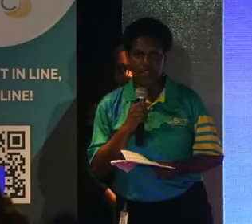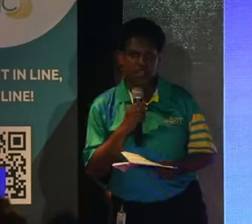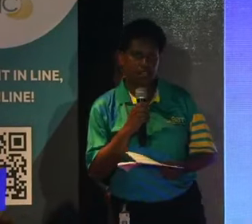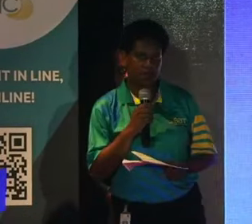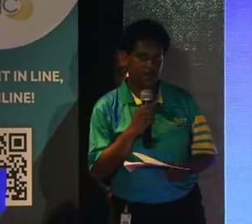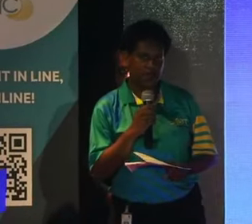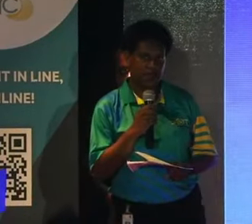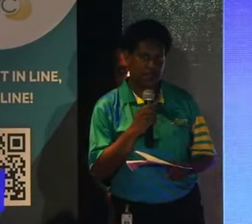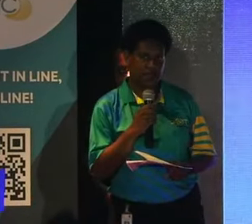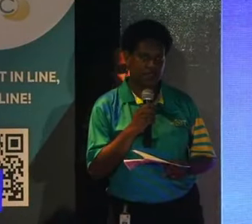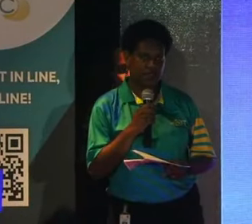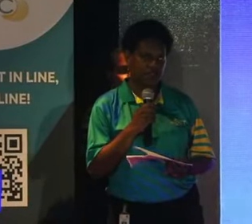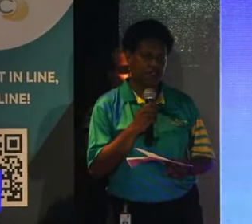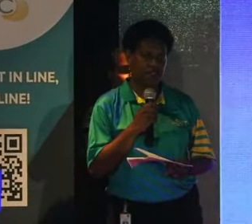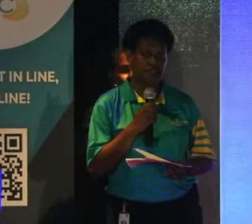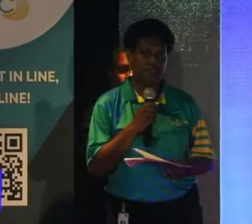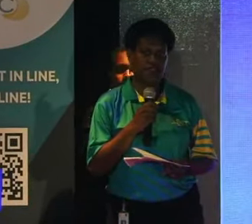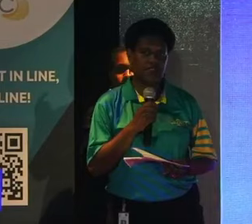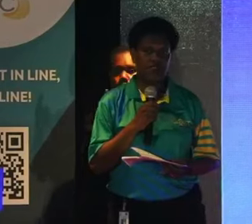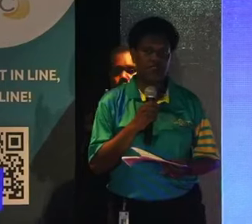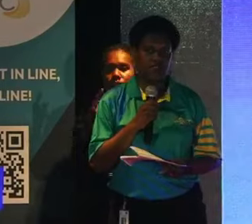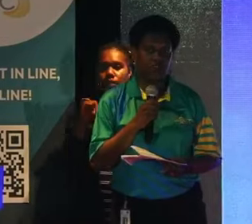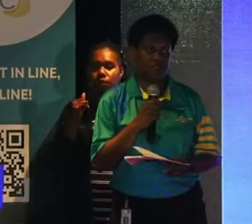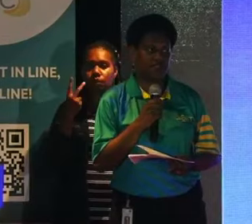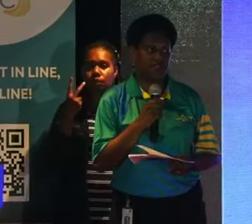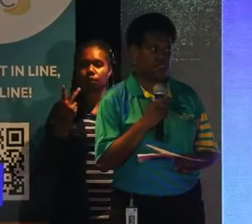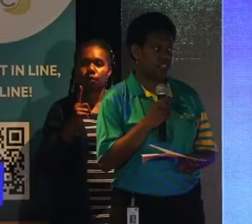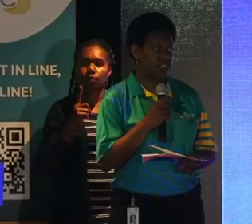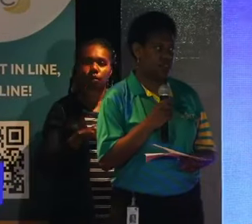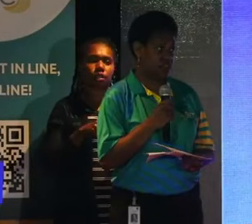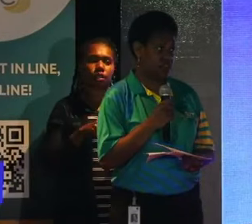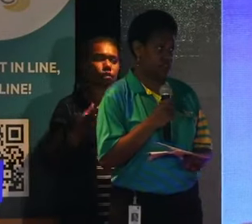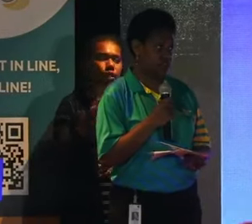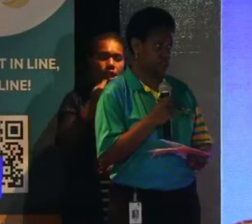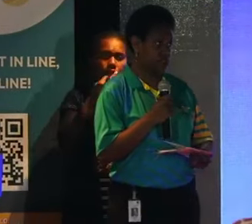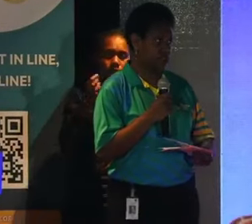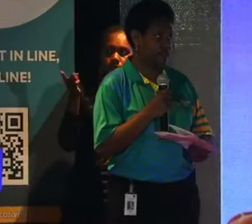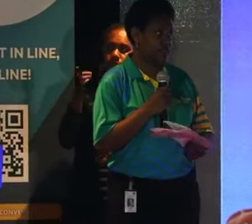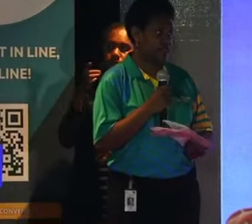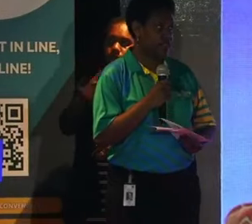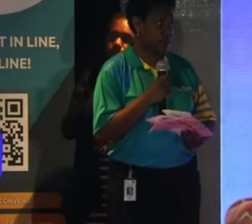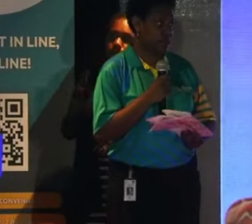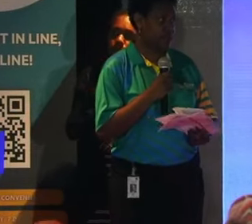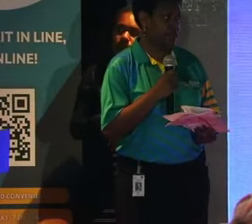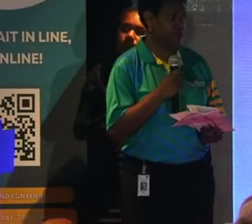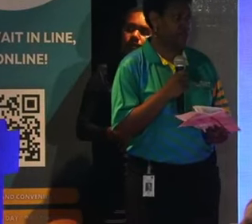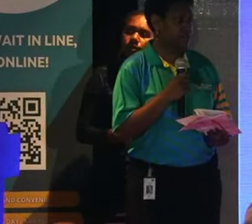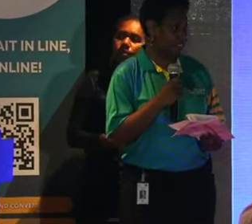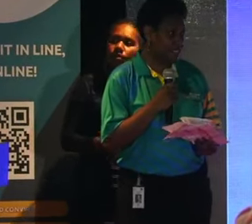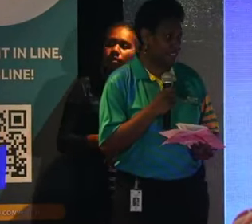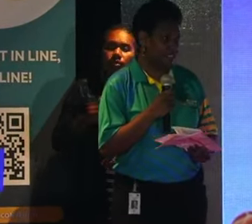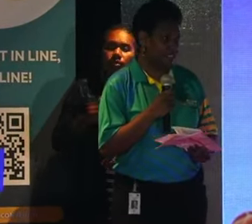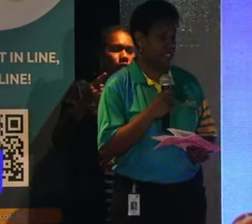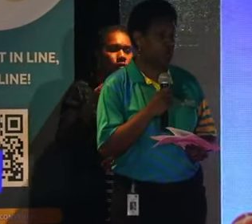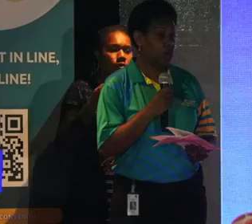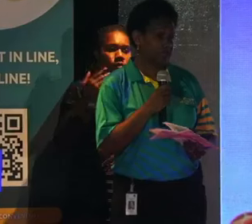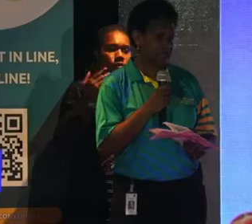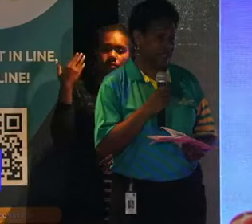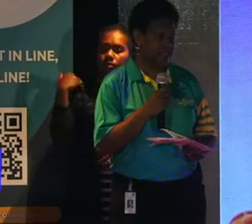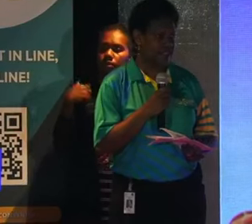that in the past, in the recent past, cooperative societies were very powerful in terms of business, their